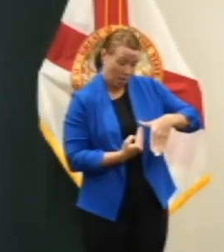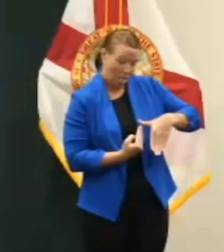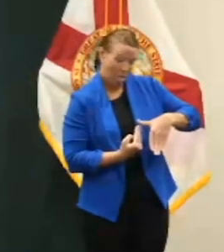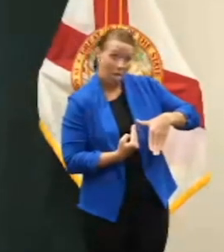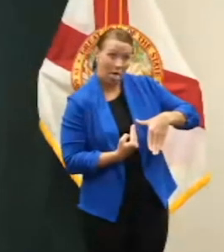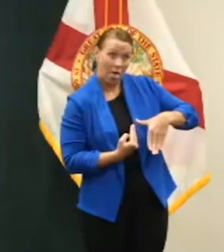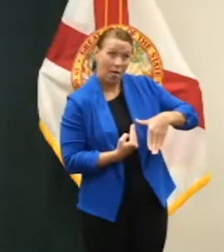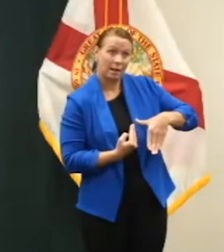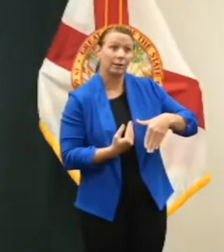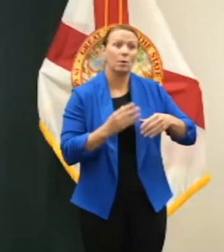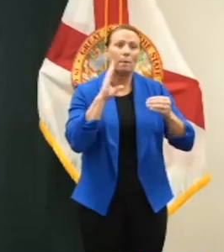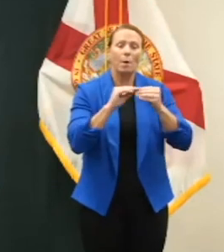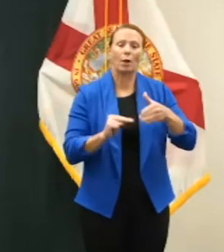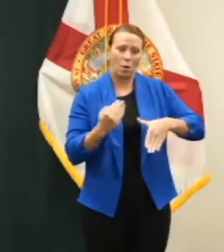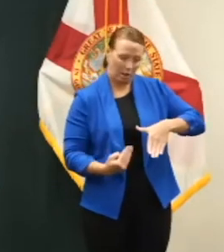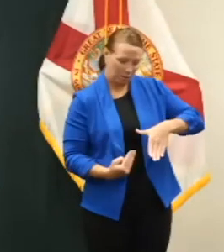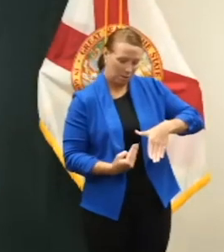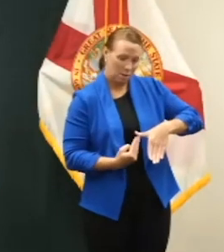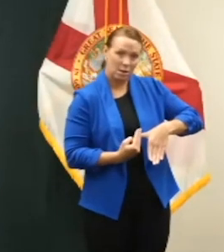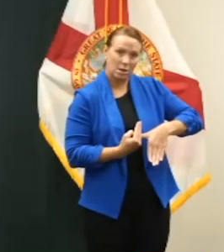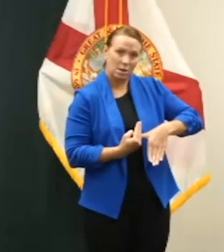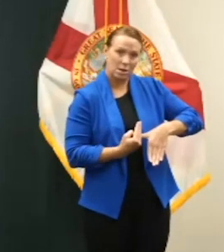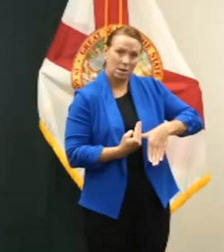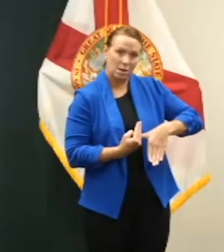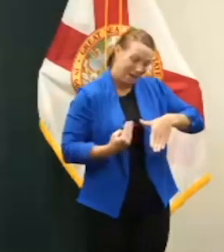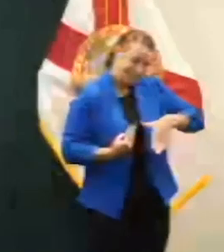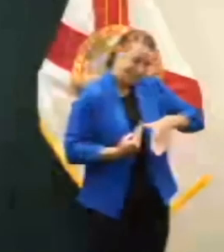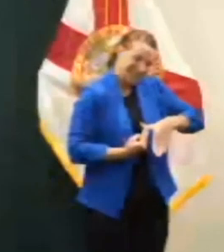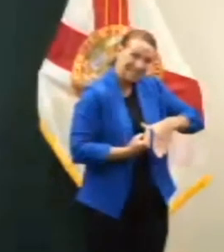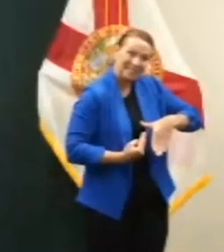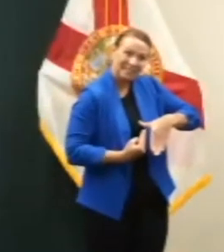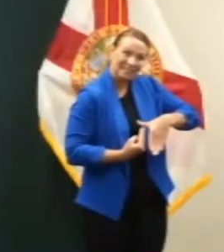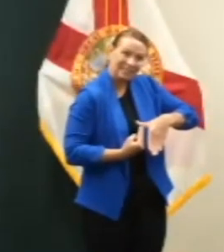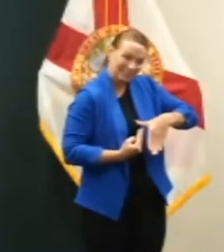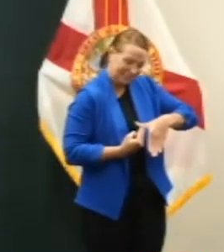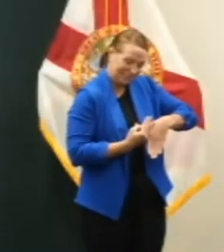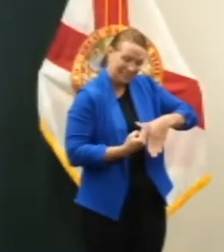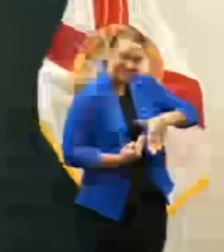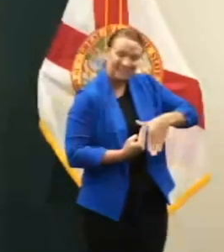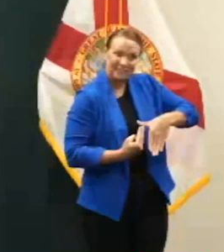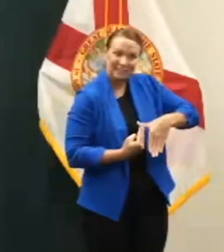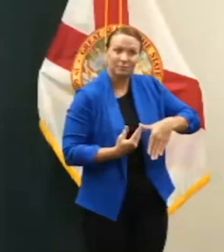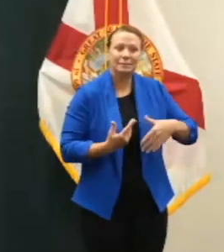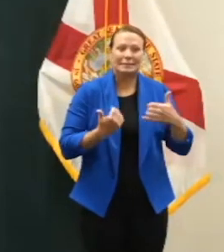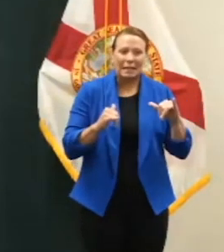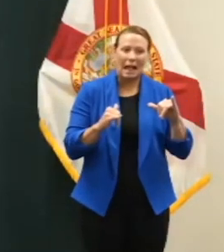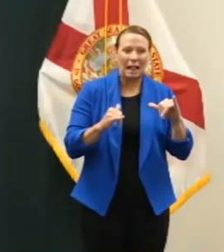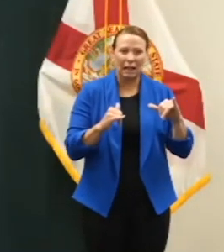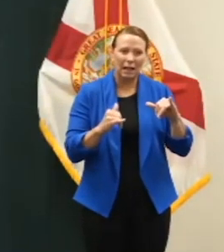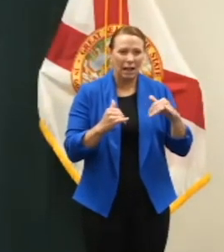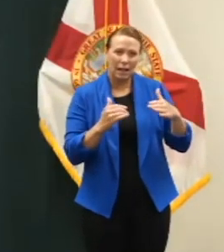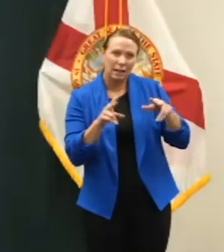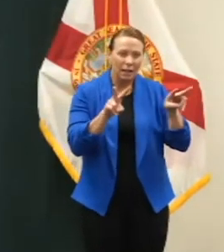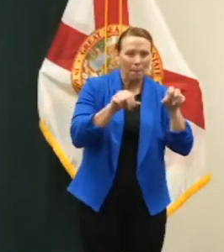of Florida. The further east it goes, the more it gets into central Florida. There's still a lot of range of possibilities. Even if you're not in the cone,